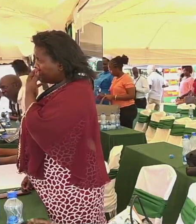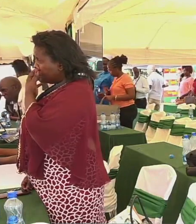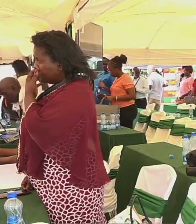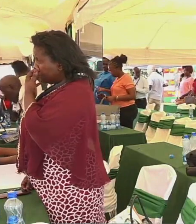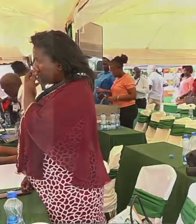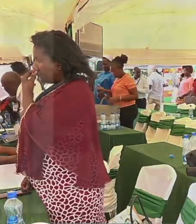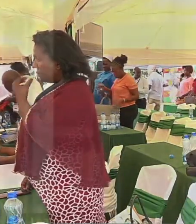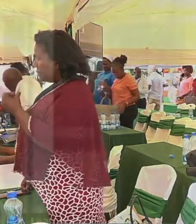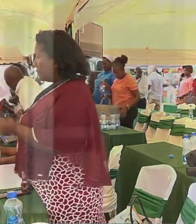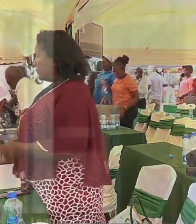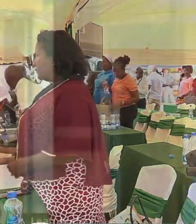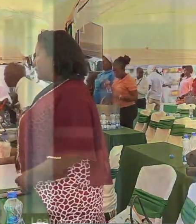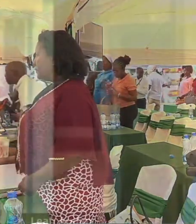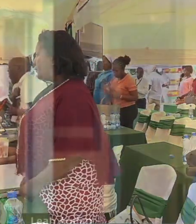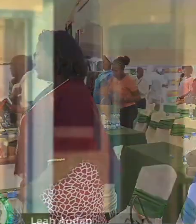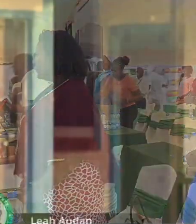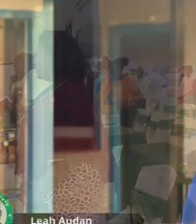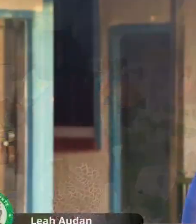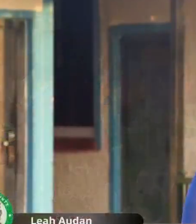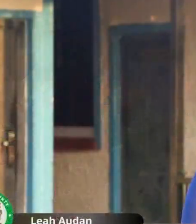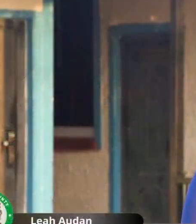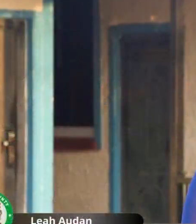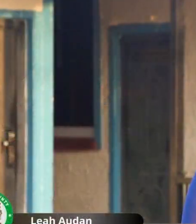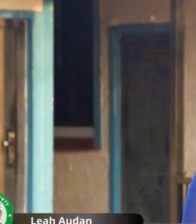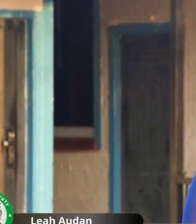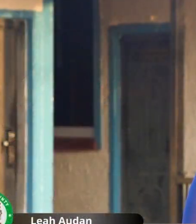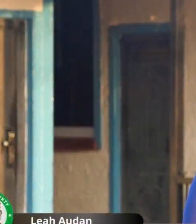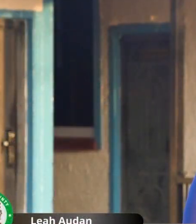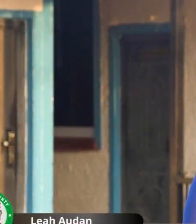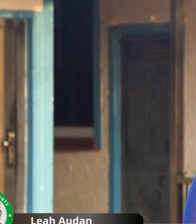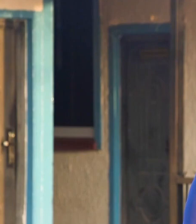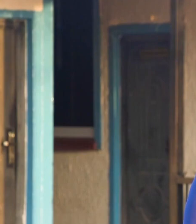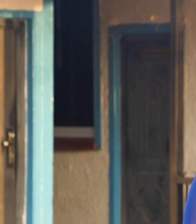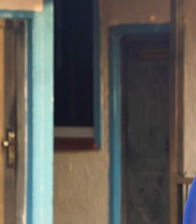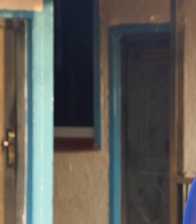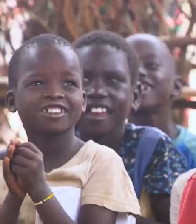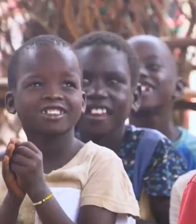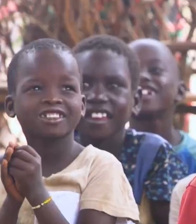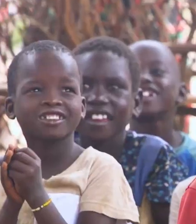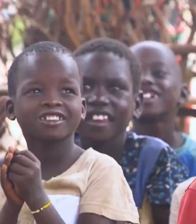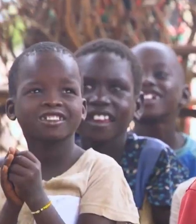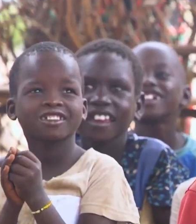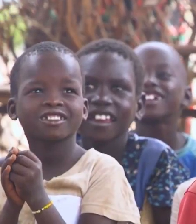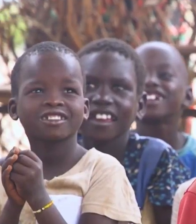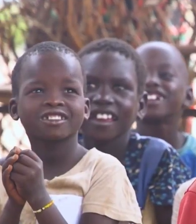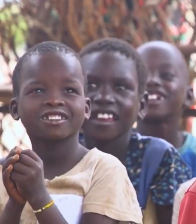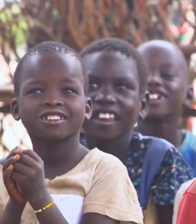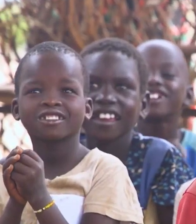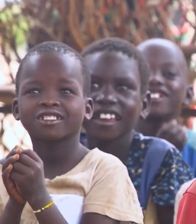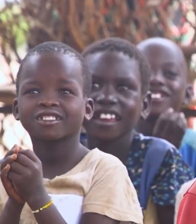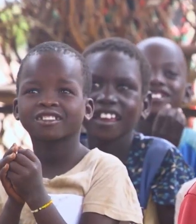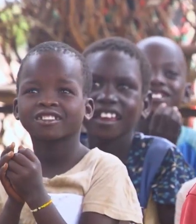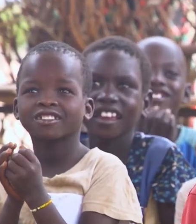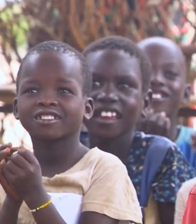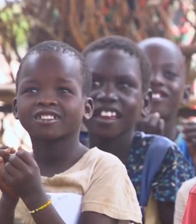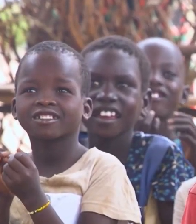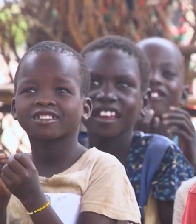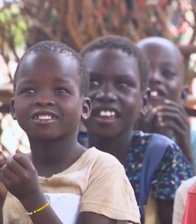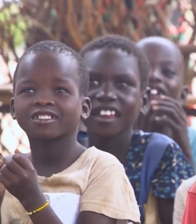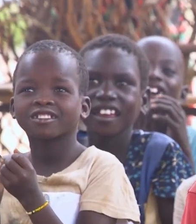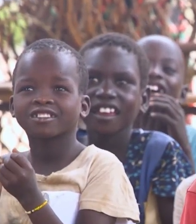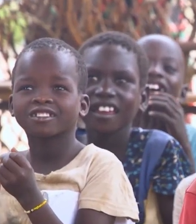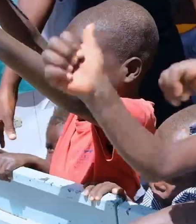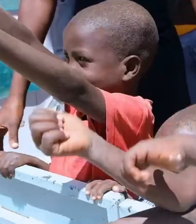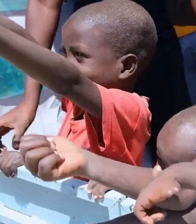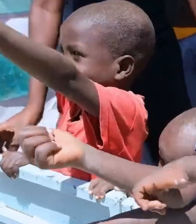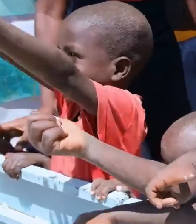To host the 5th conference in Kenya for ECD. So we'll begin with the CECs that are